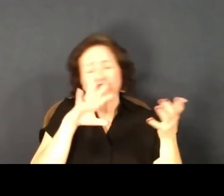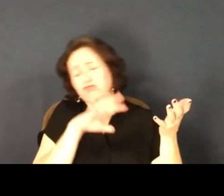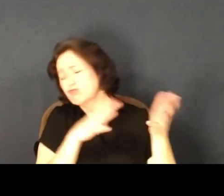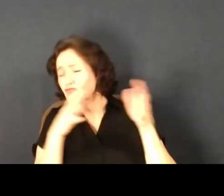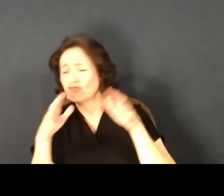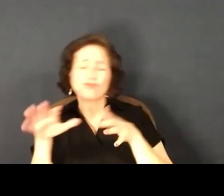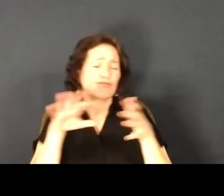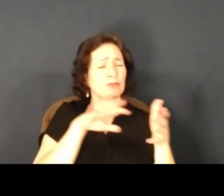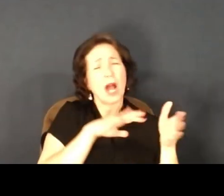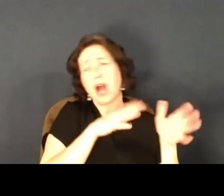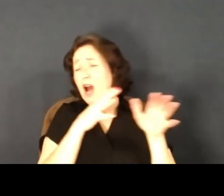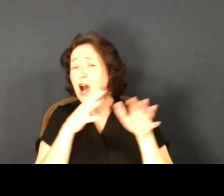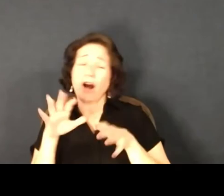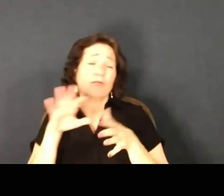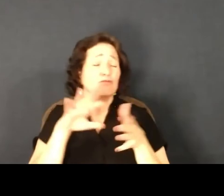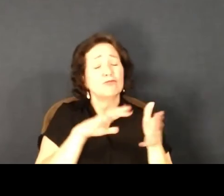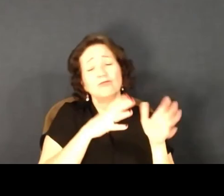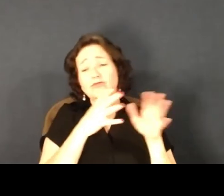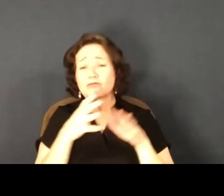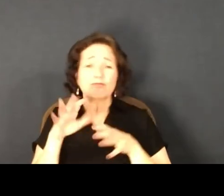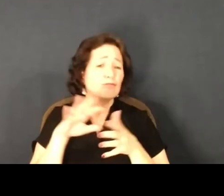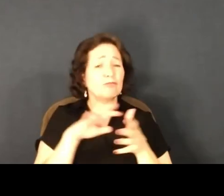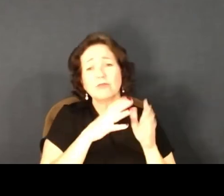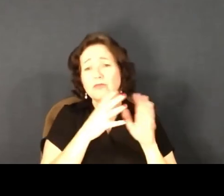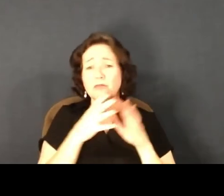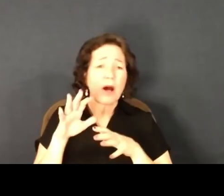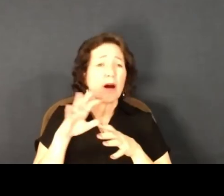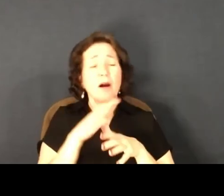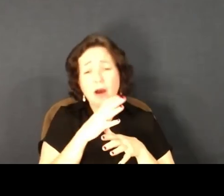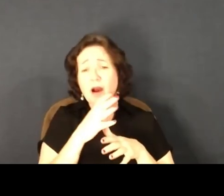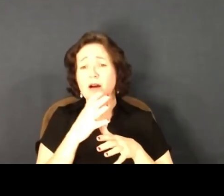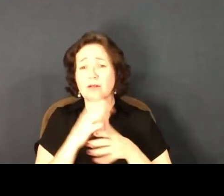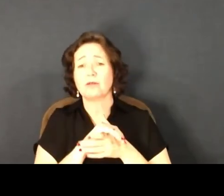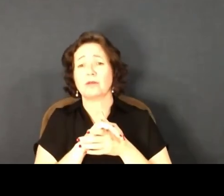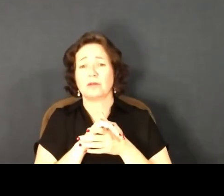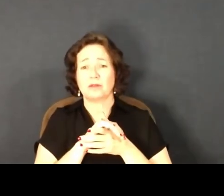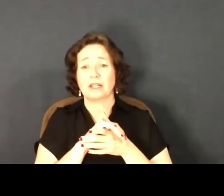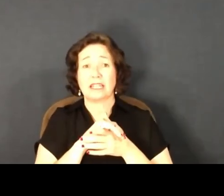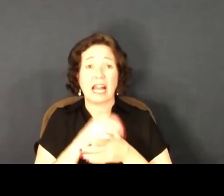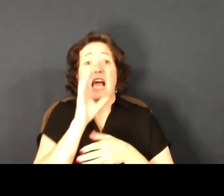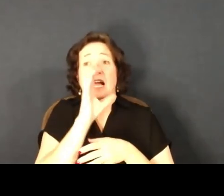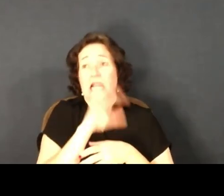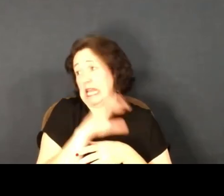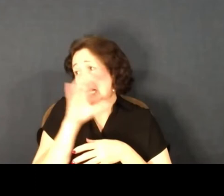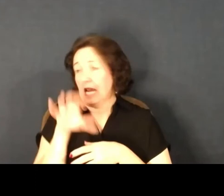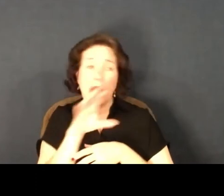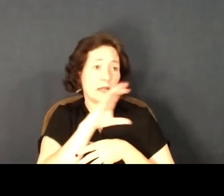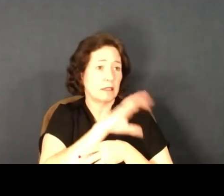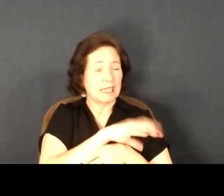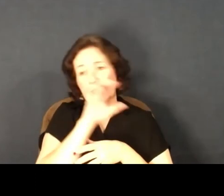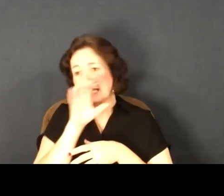por allá, bailando por arriba, bailando por abajo. Clickety-clack,